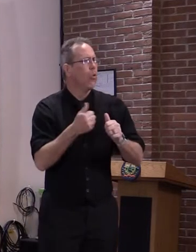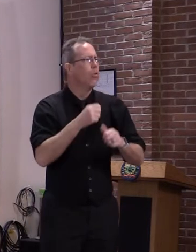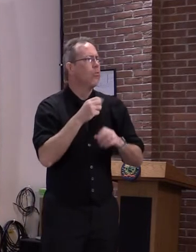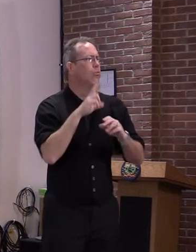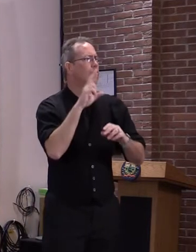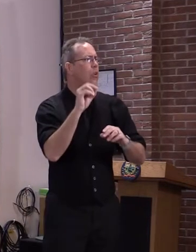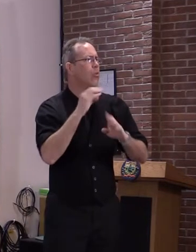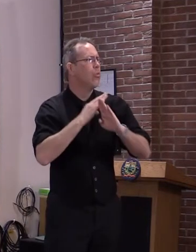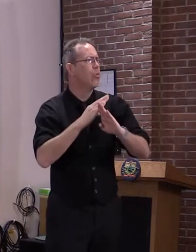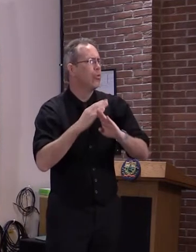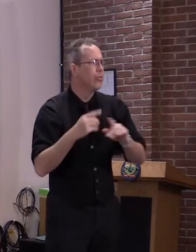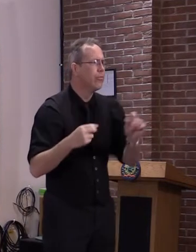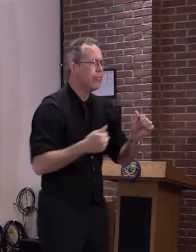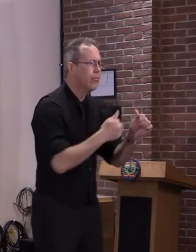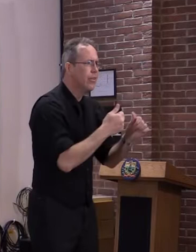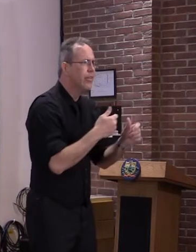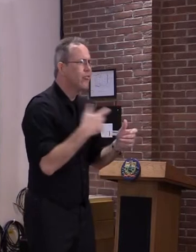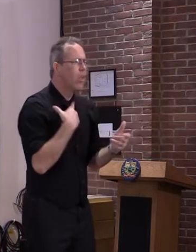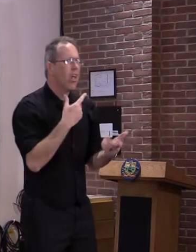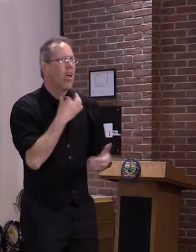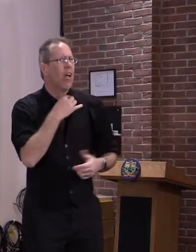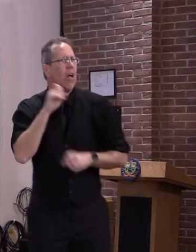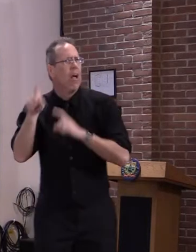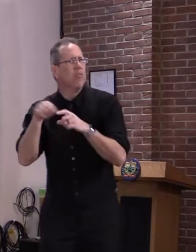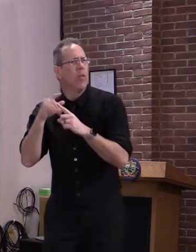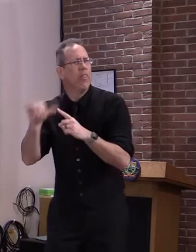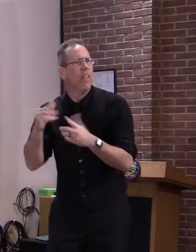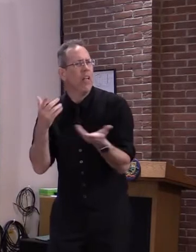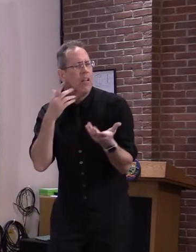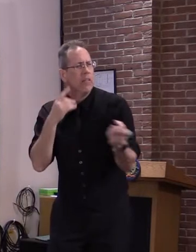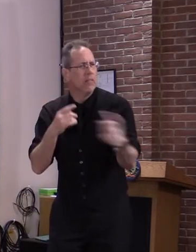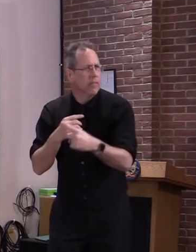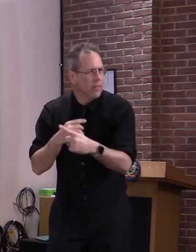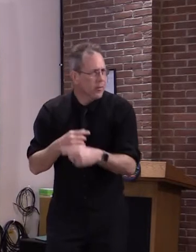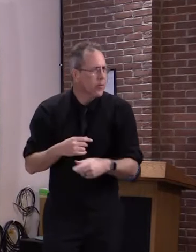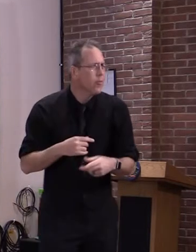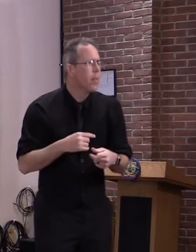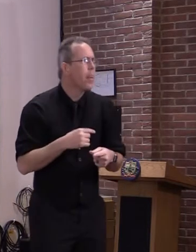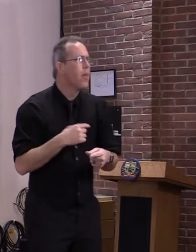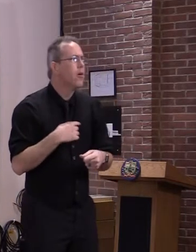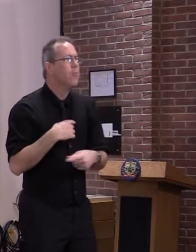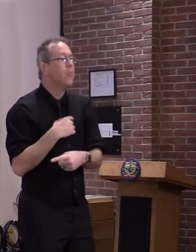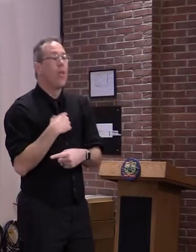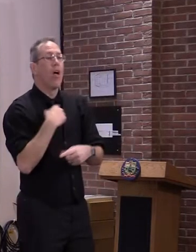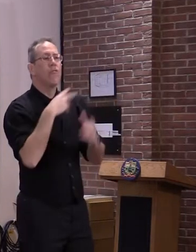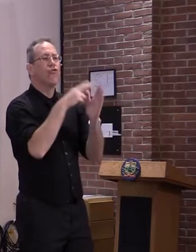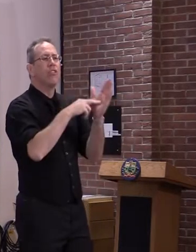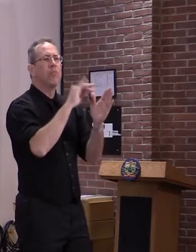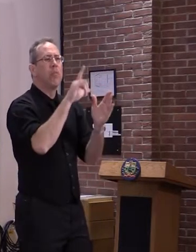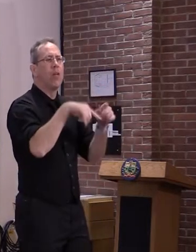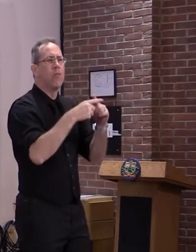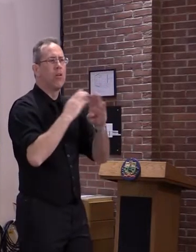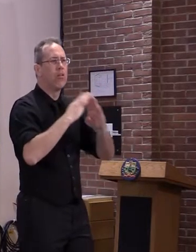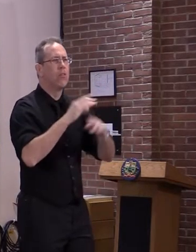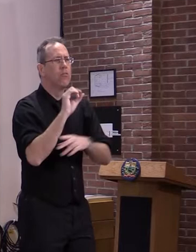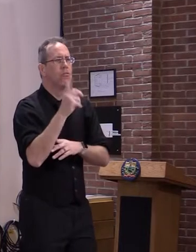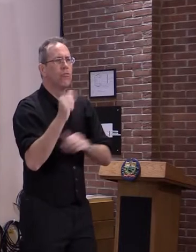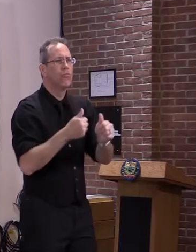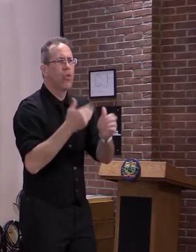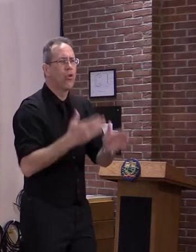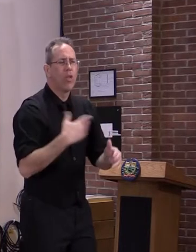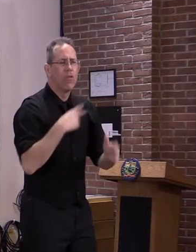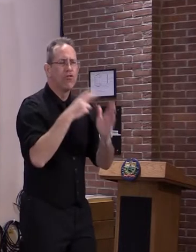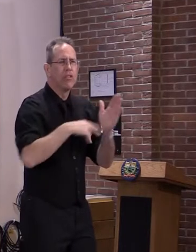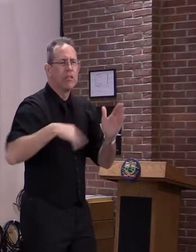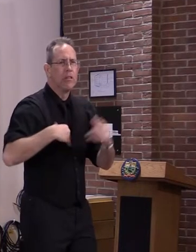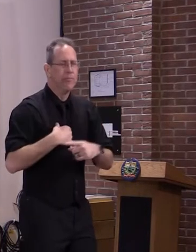Yeah, I haven't read the language yet, to be honest, though. Governor Altman, in your opening comments, you